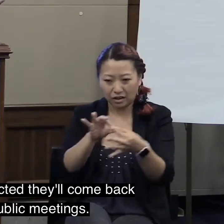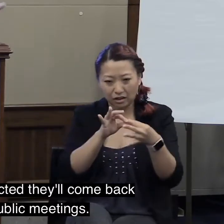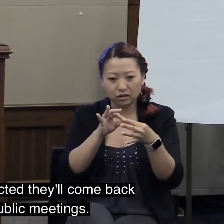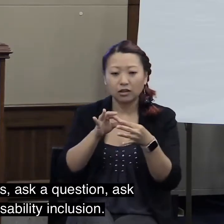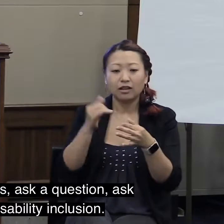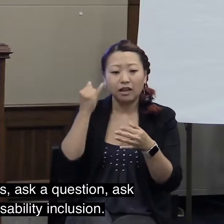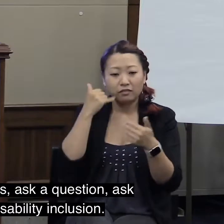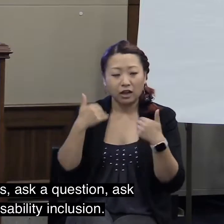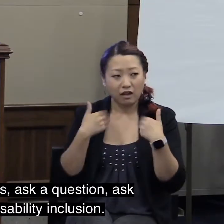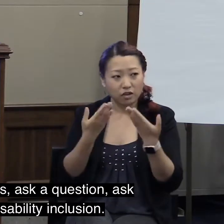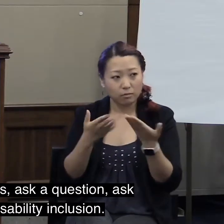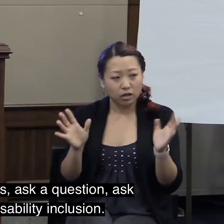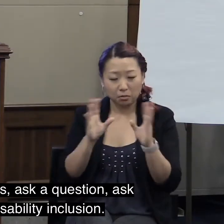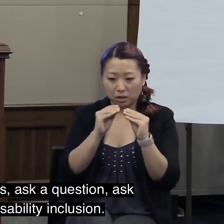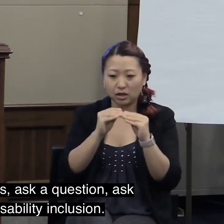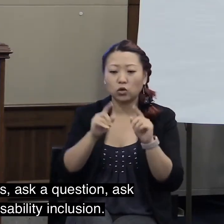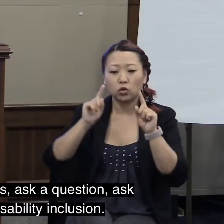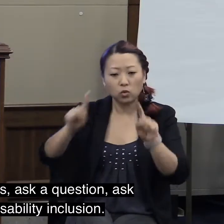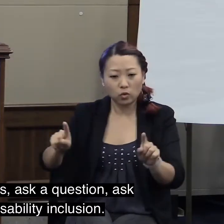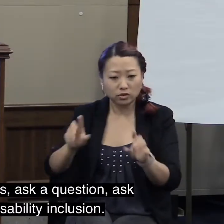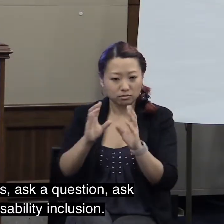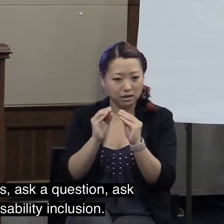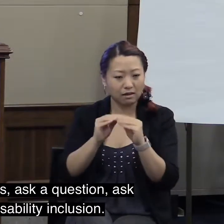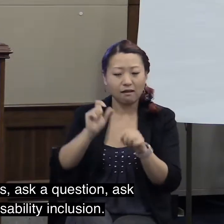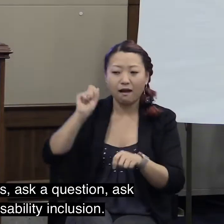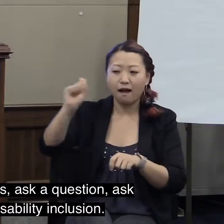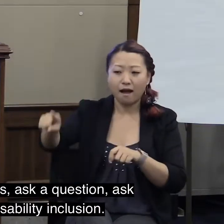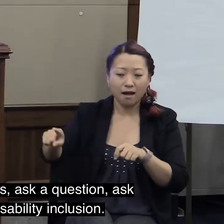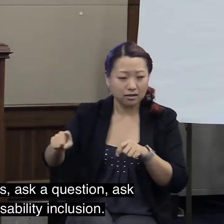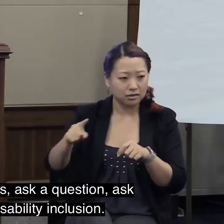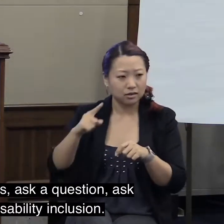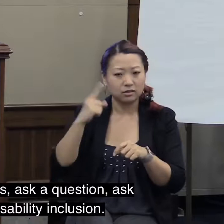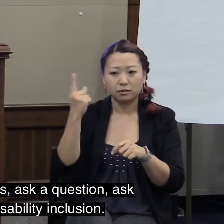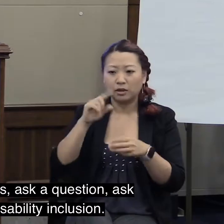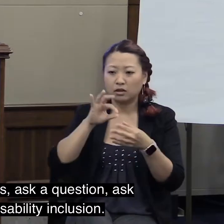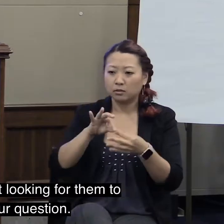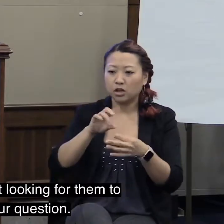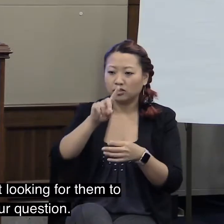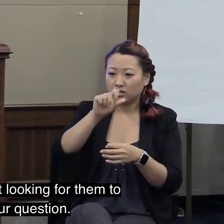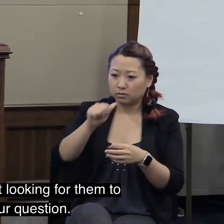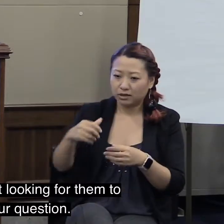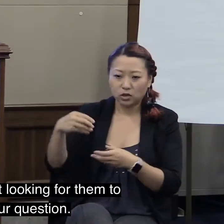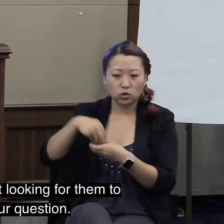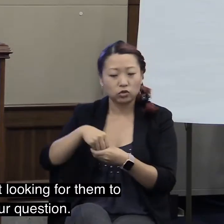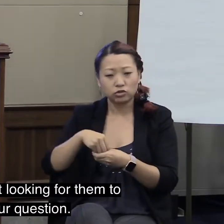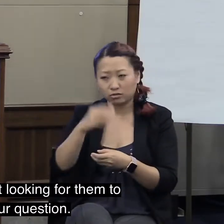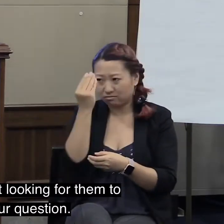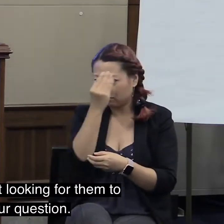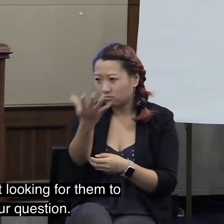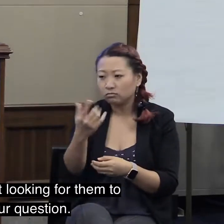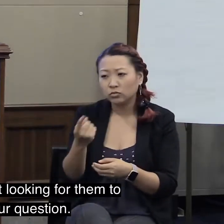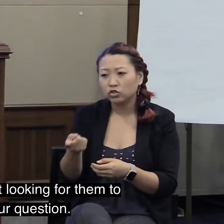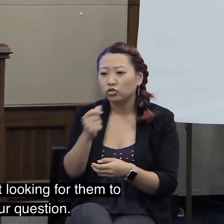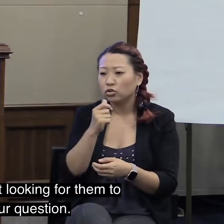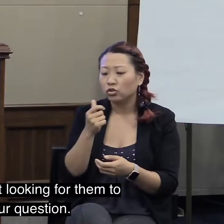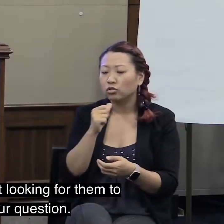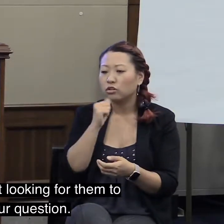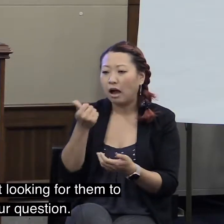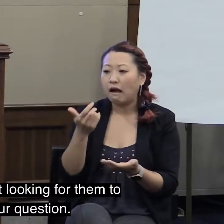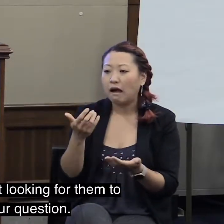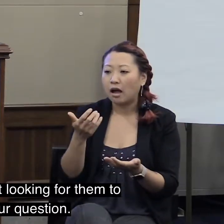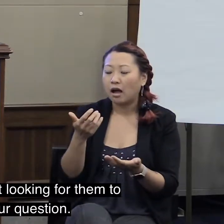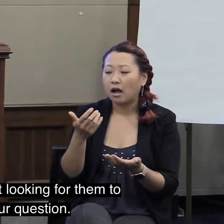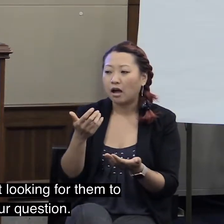meetings. Show up at the meetings. Ask a question about disability inclusions. By the way, you're not looking for them to say yes to